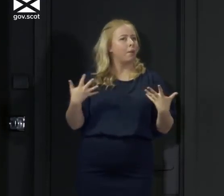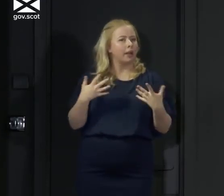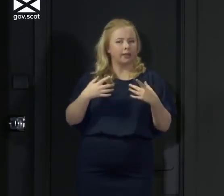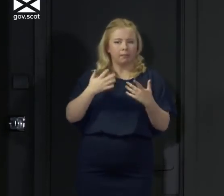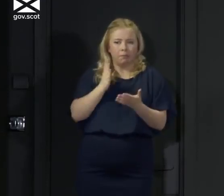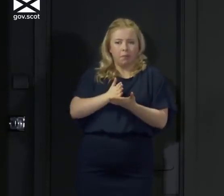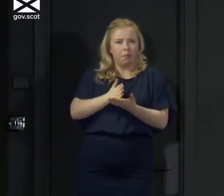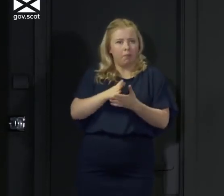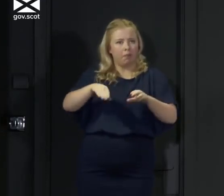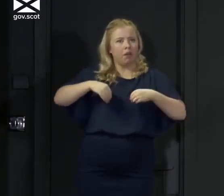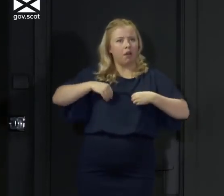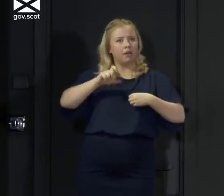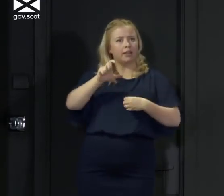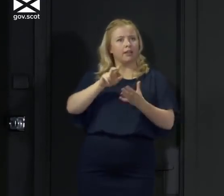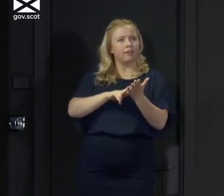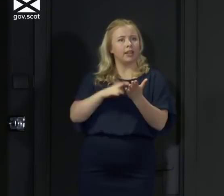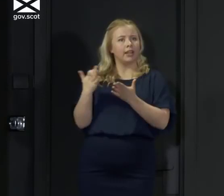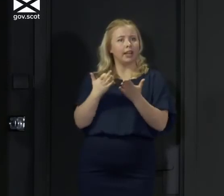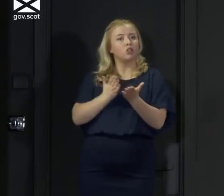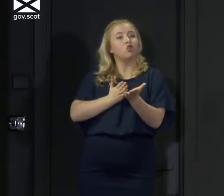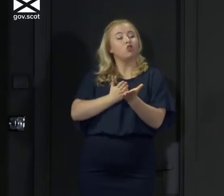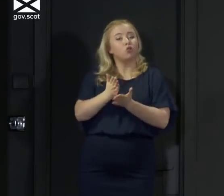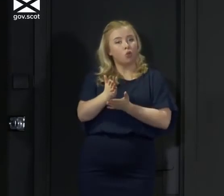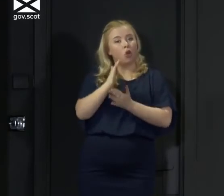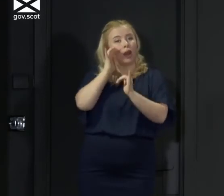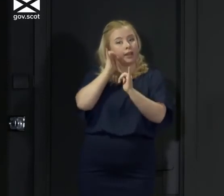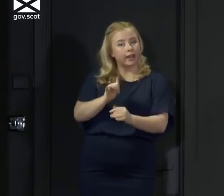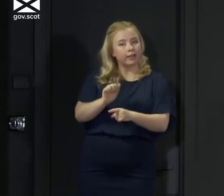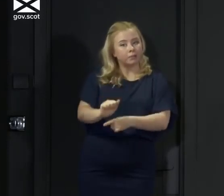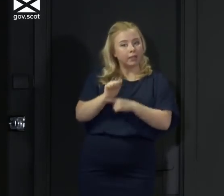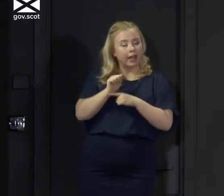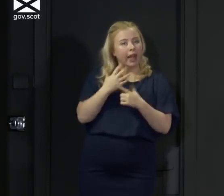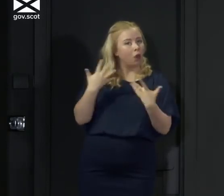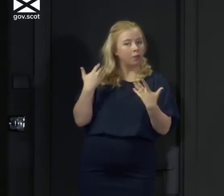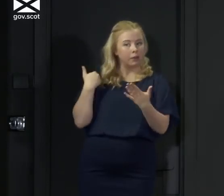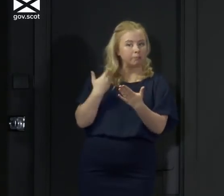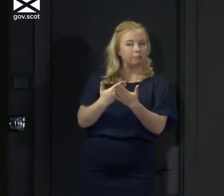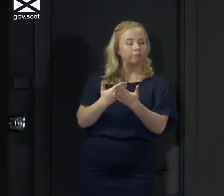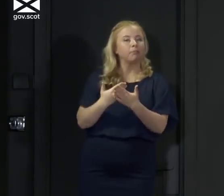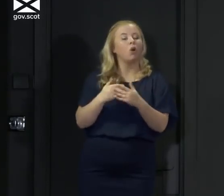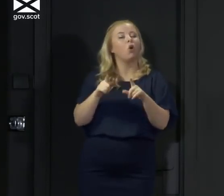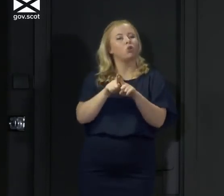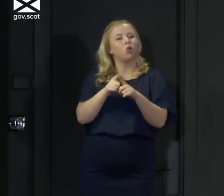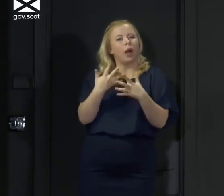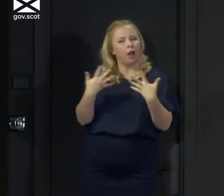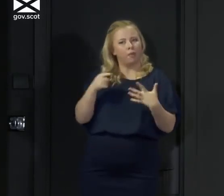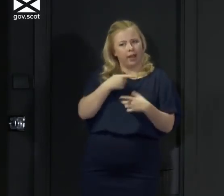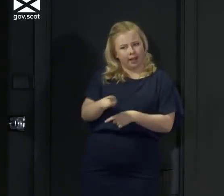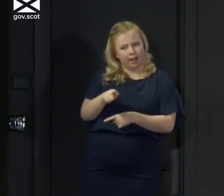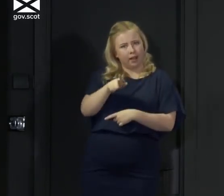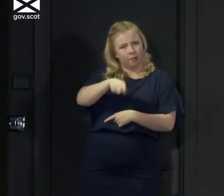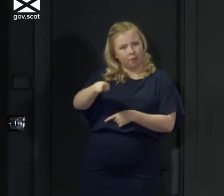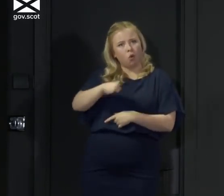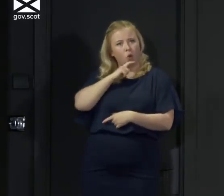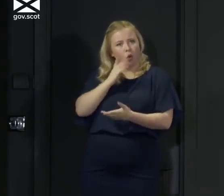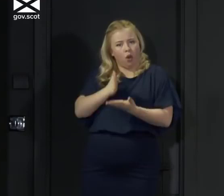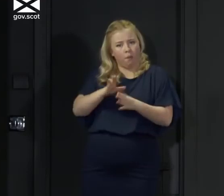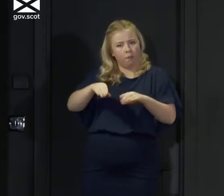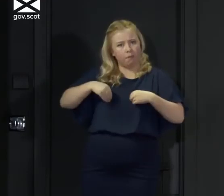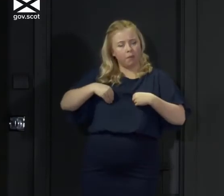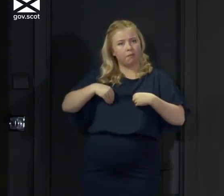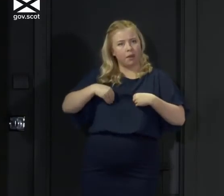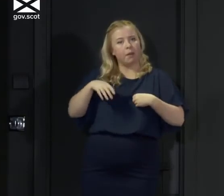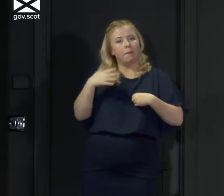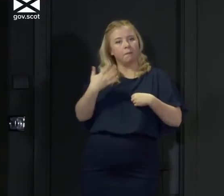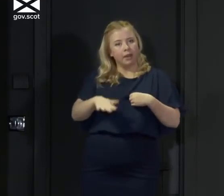been identified so far through test and protect, and how many of those have had their contacts traced. At this